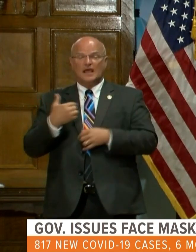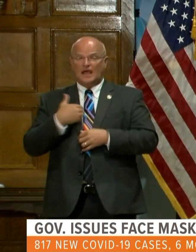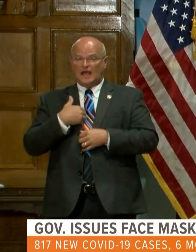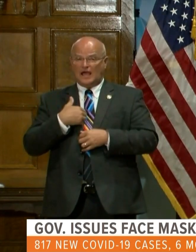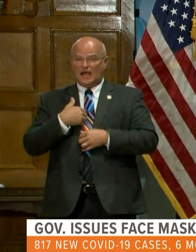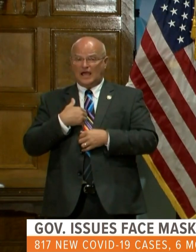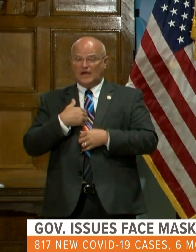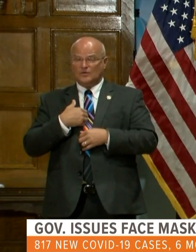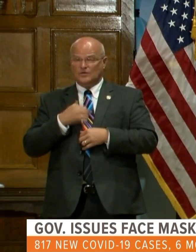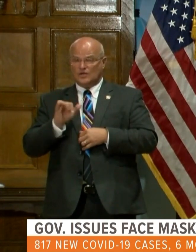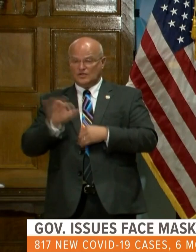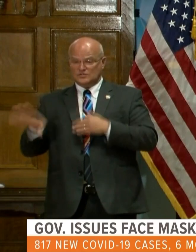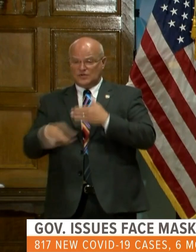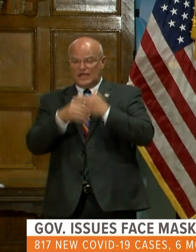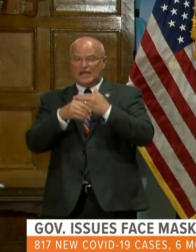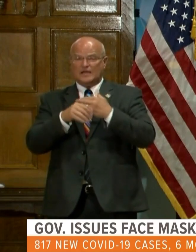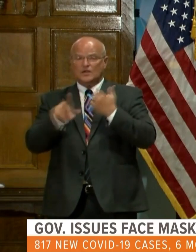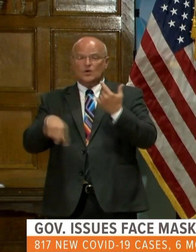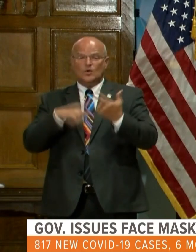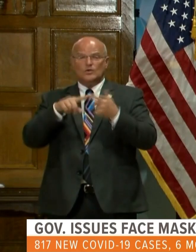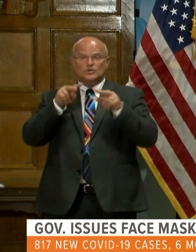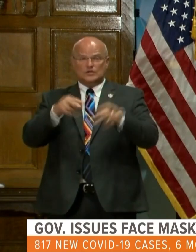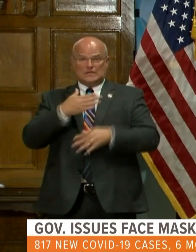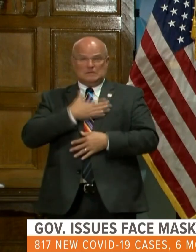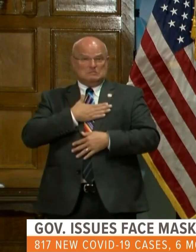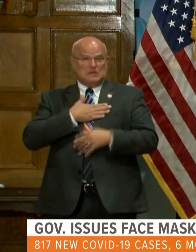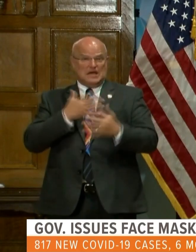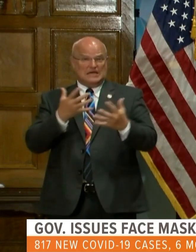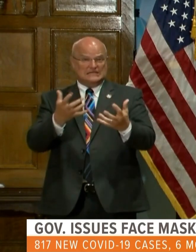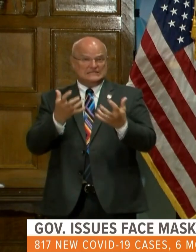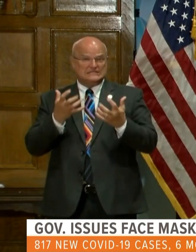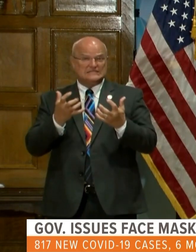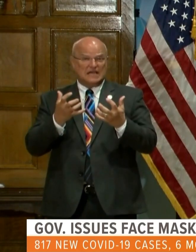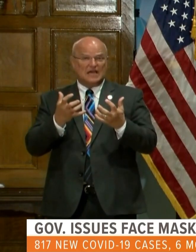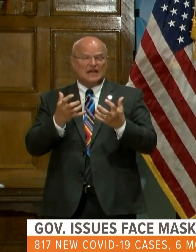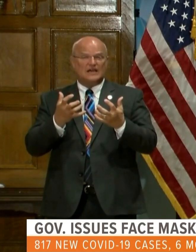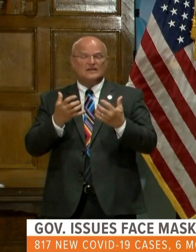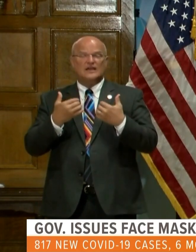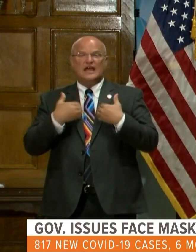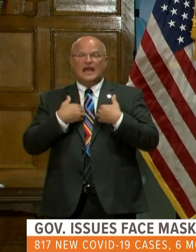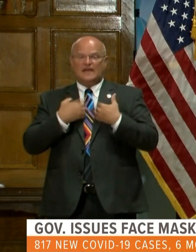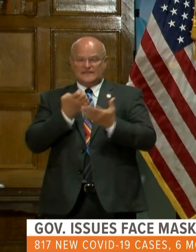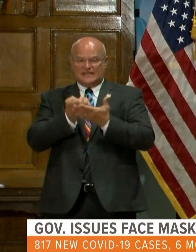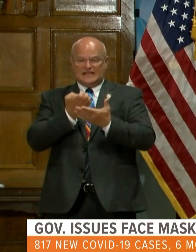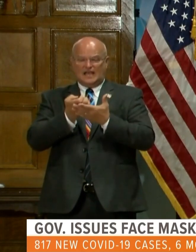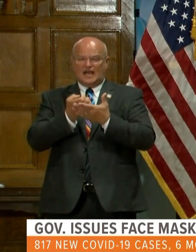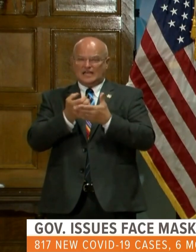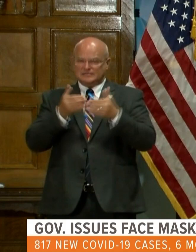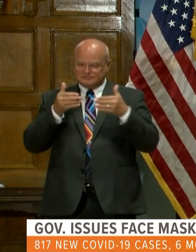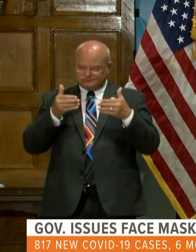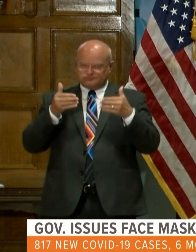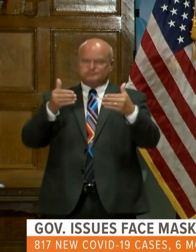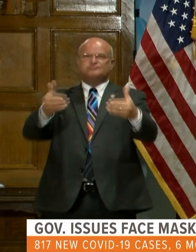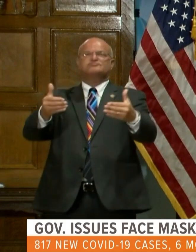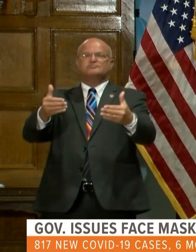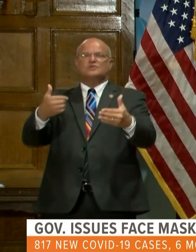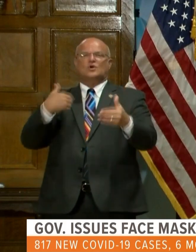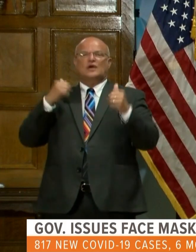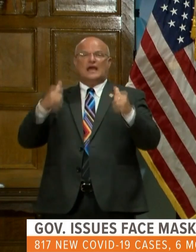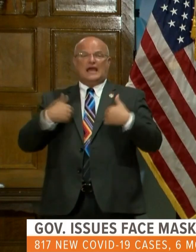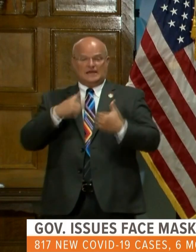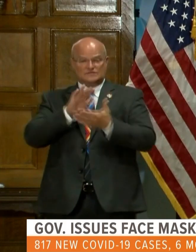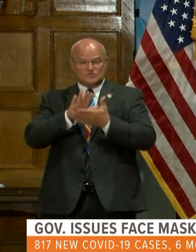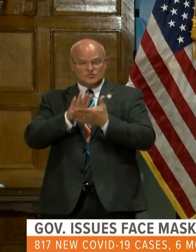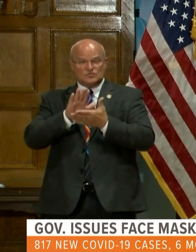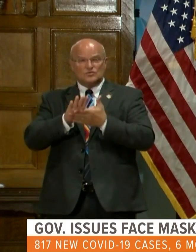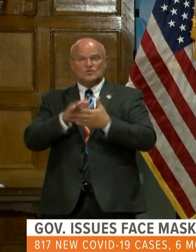add that whenever you look at my desire to drive our economy forward, to make sure that we can have